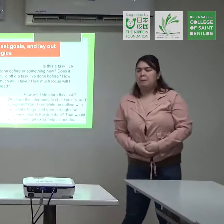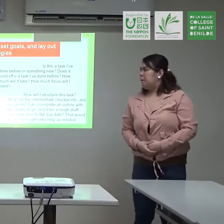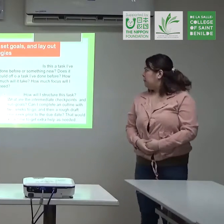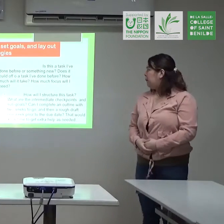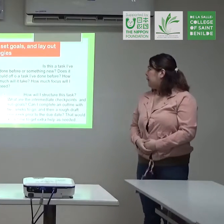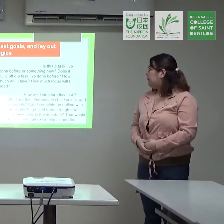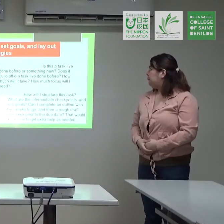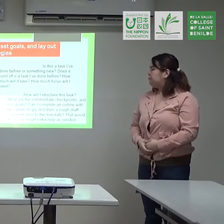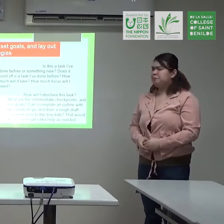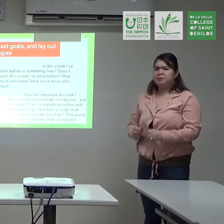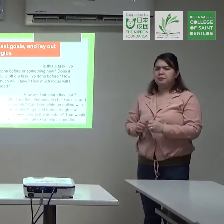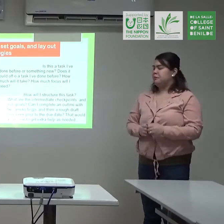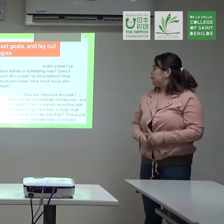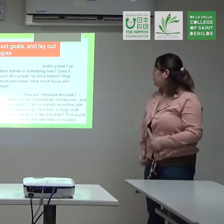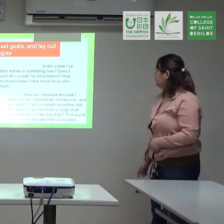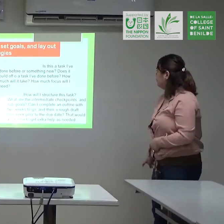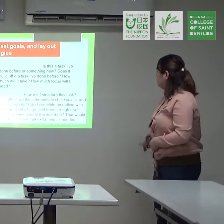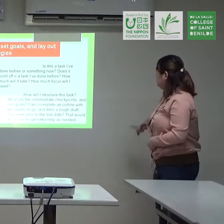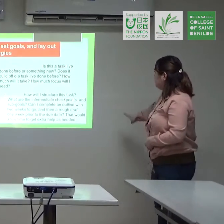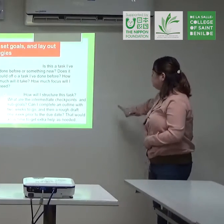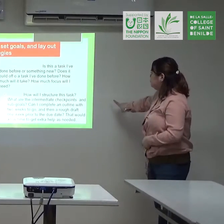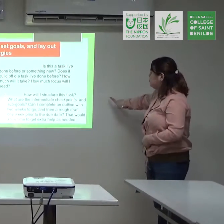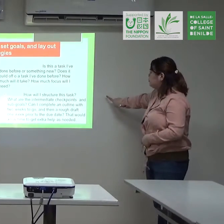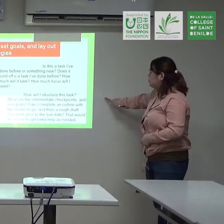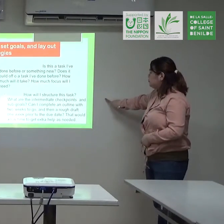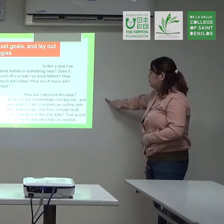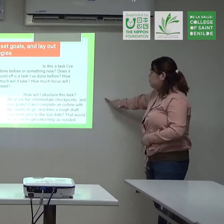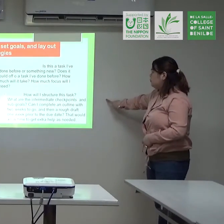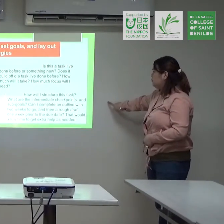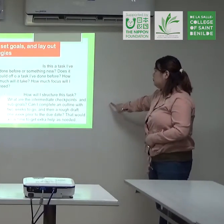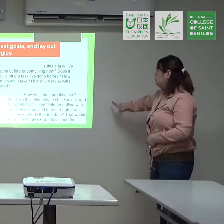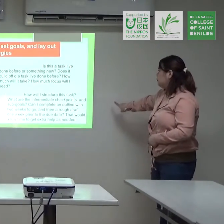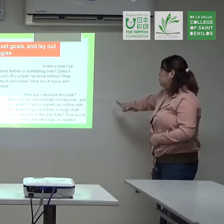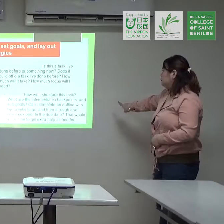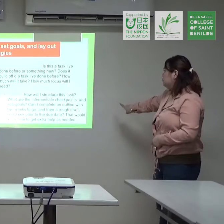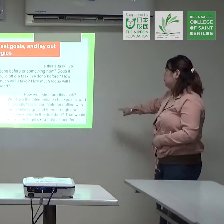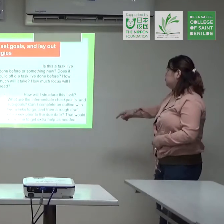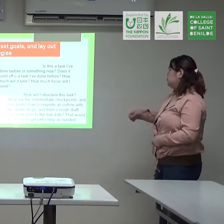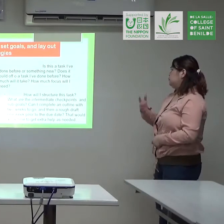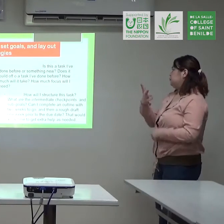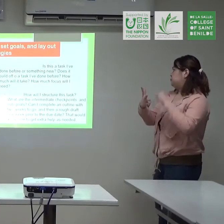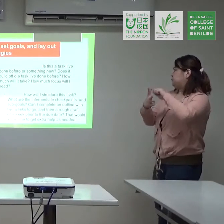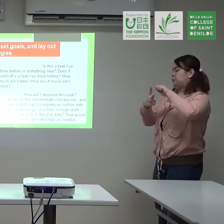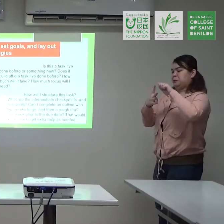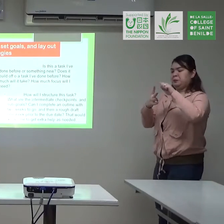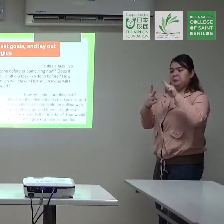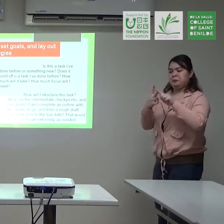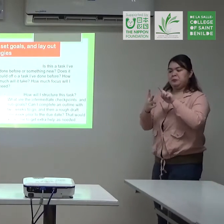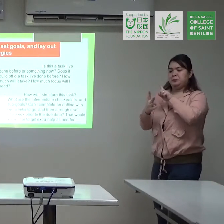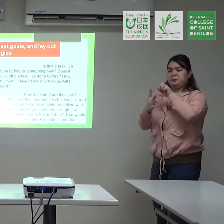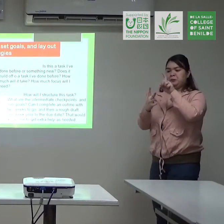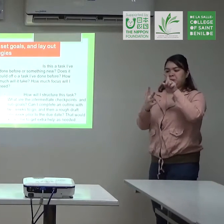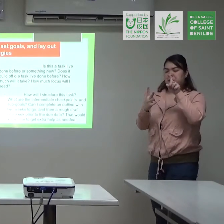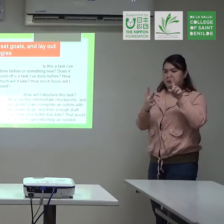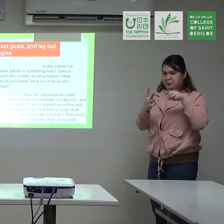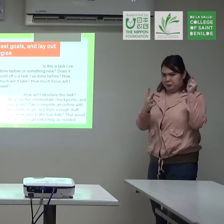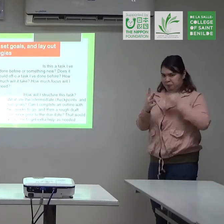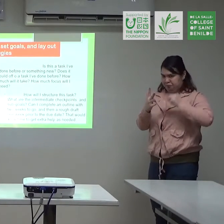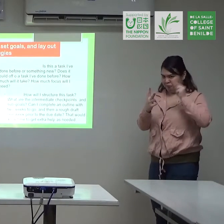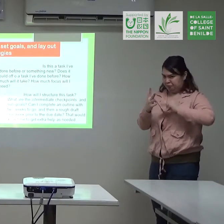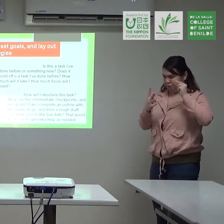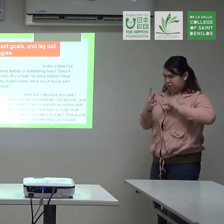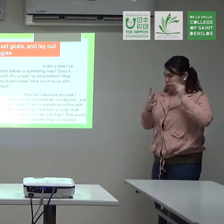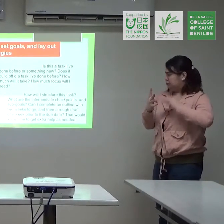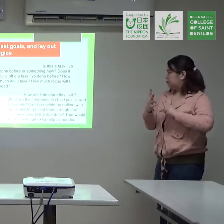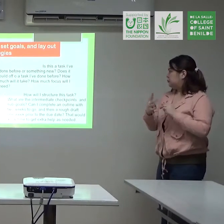how will I structure these tasks? What are the intermediate checkpoints and sub-goals? Can I complete an outline